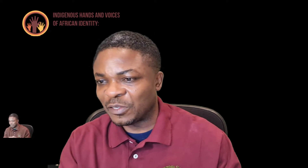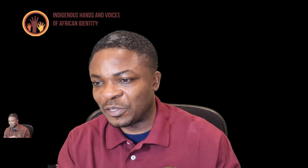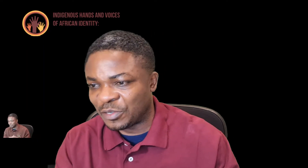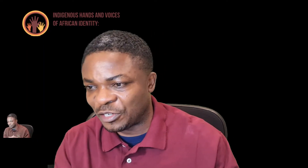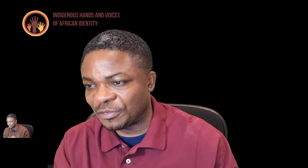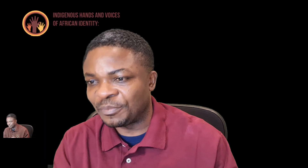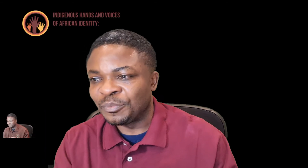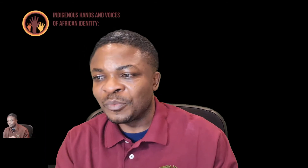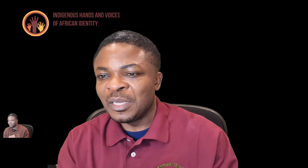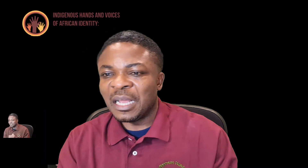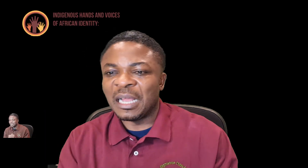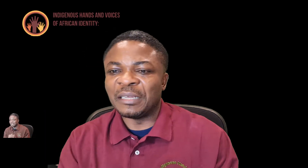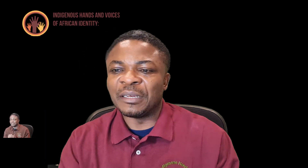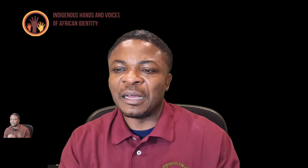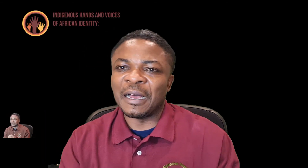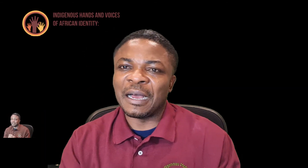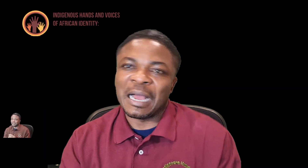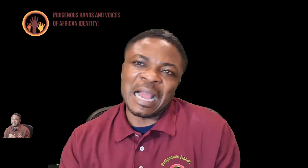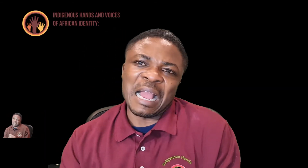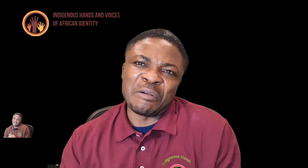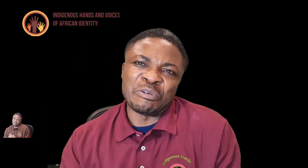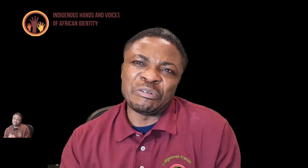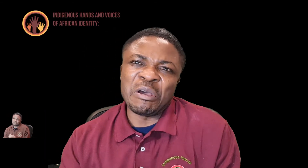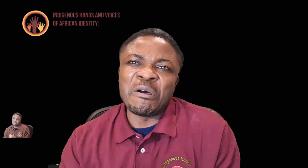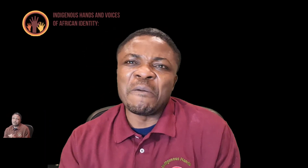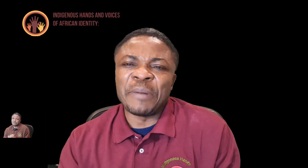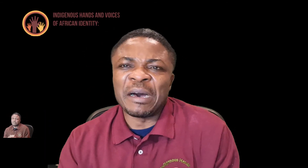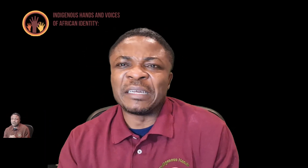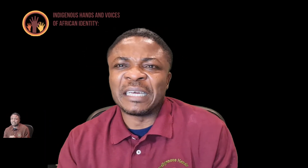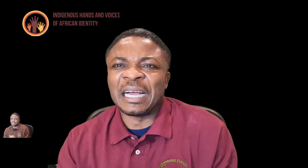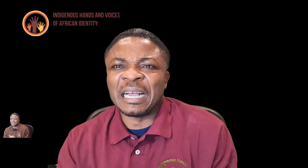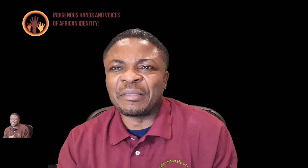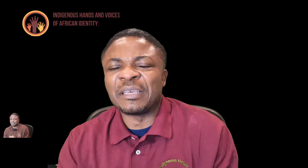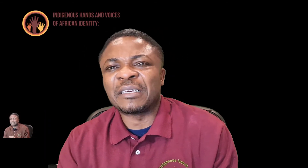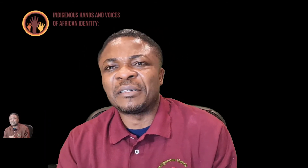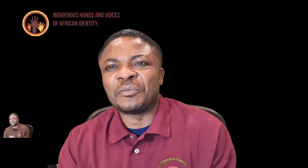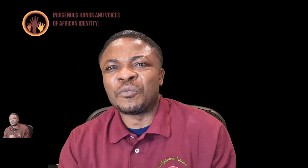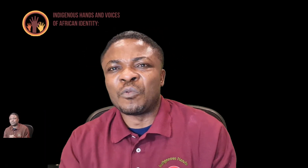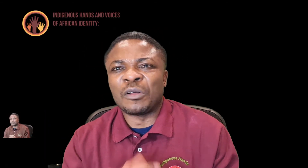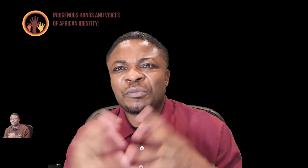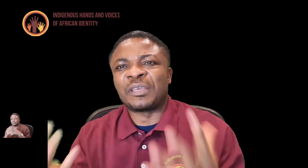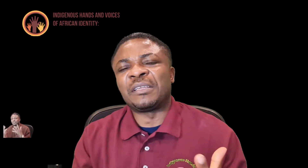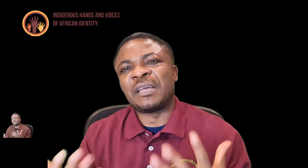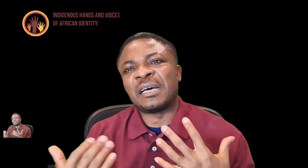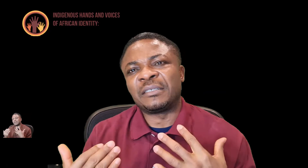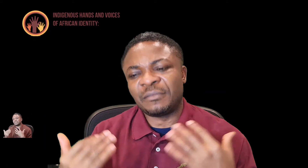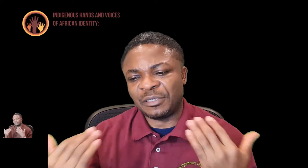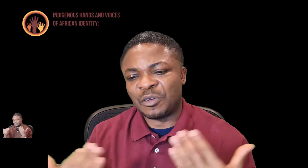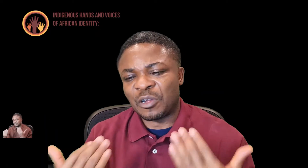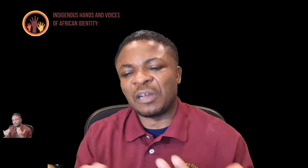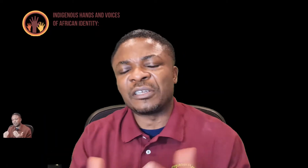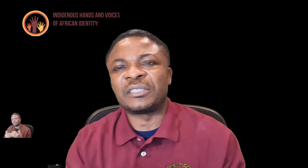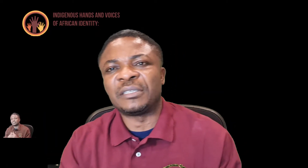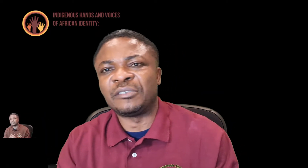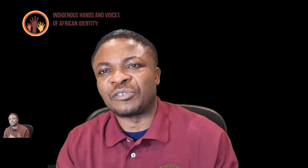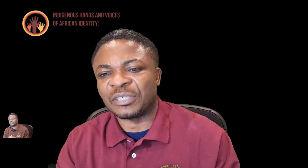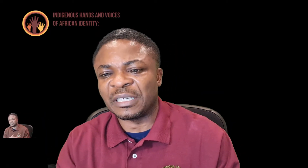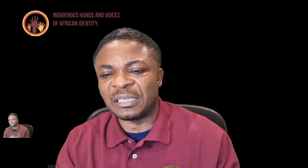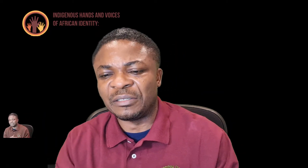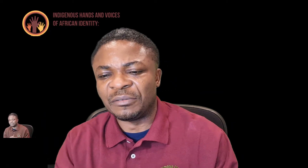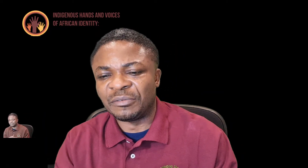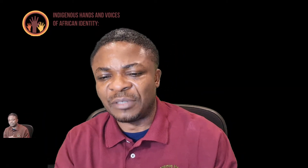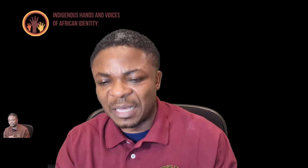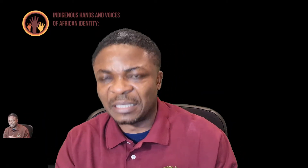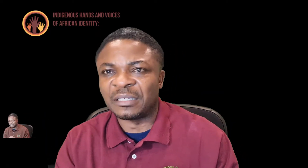their constitution. And I wouldn't know, but I think one thing that got us